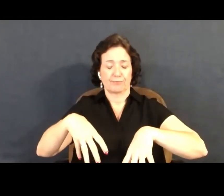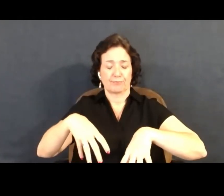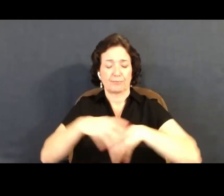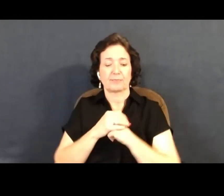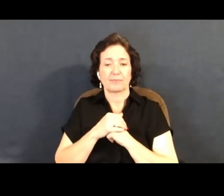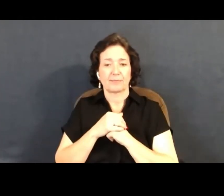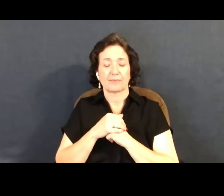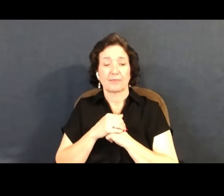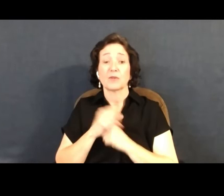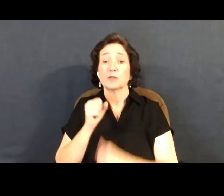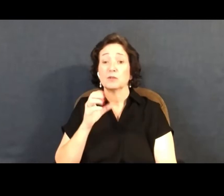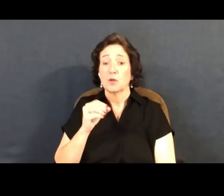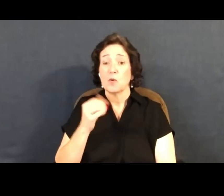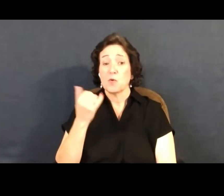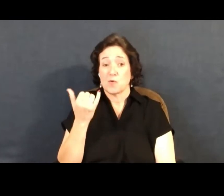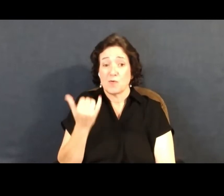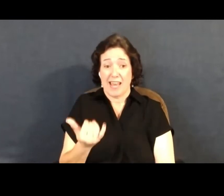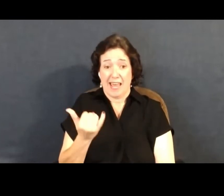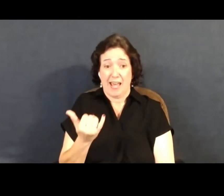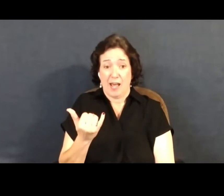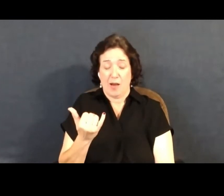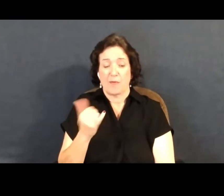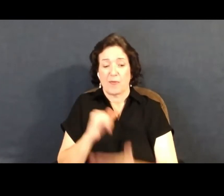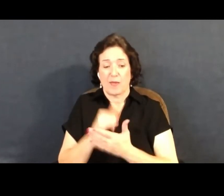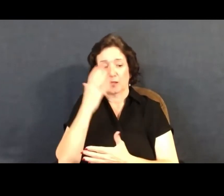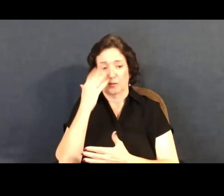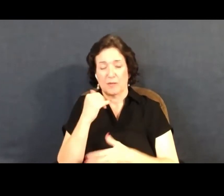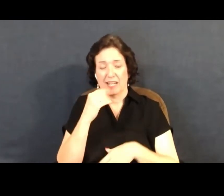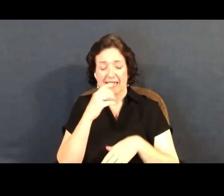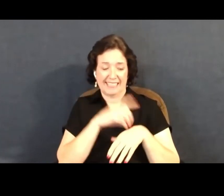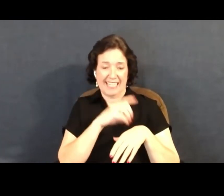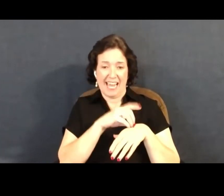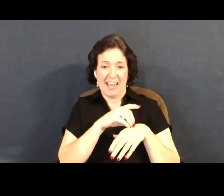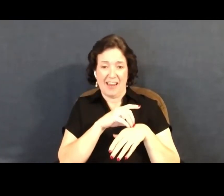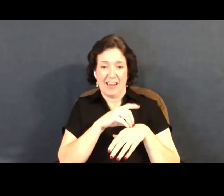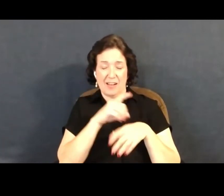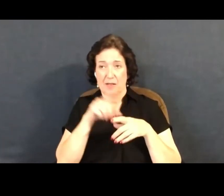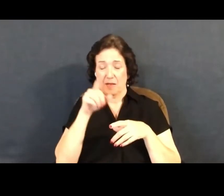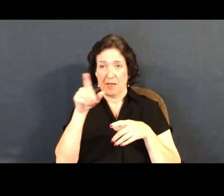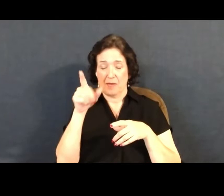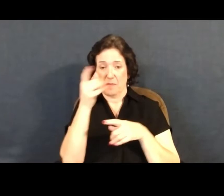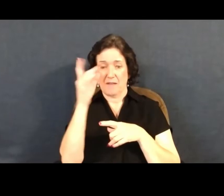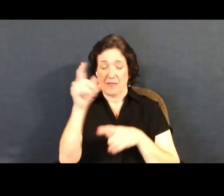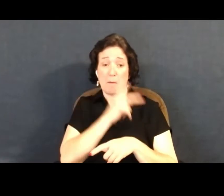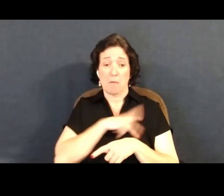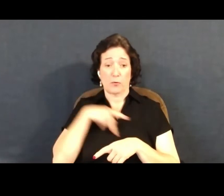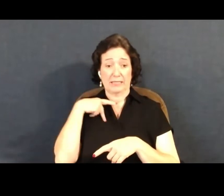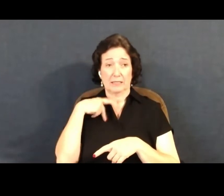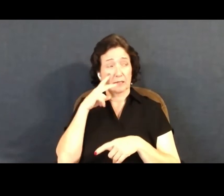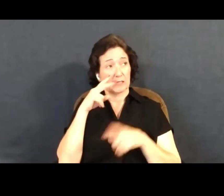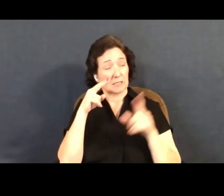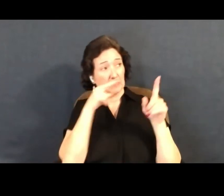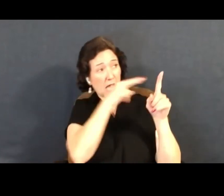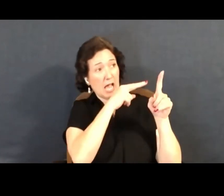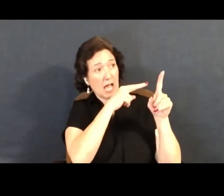"Which is why," said Darius, "to the menorah on the cupboard in the room of the princess,